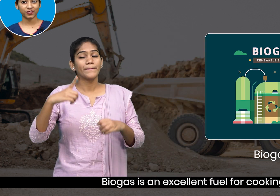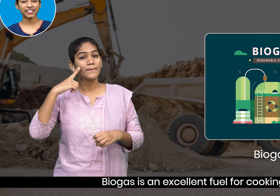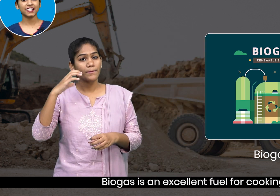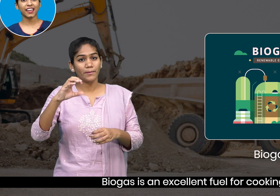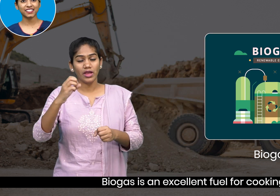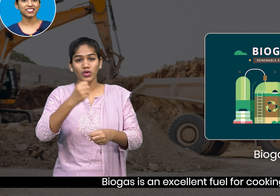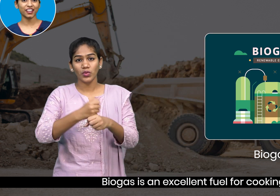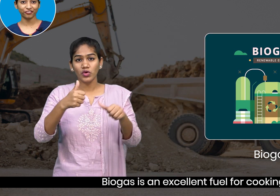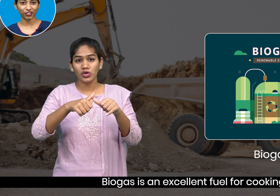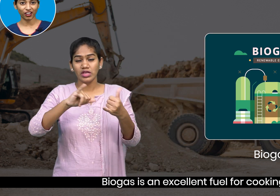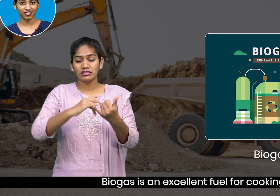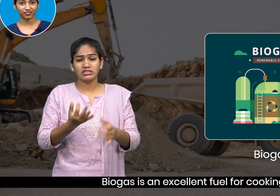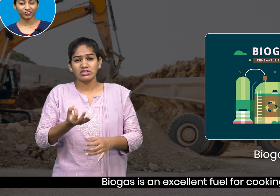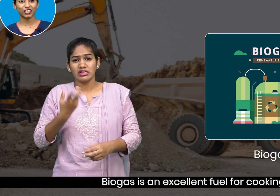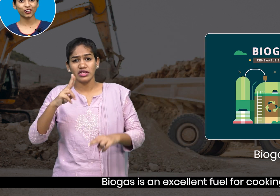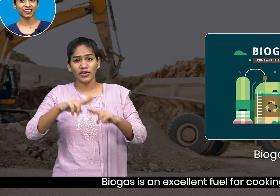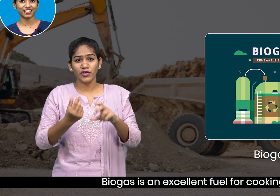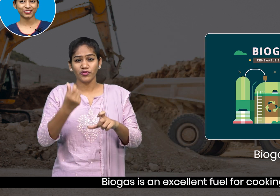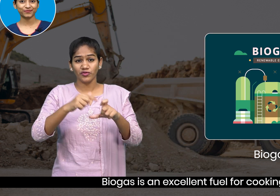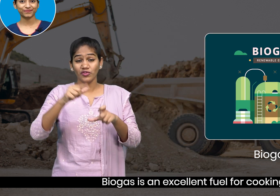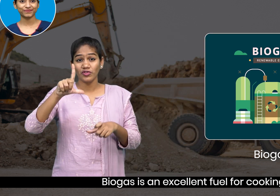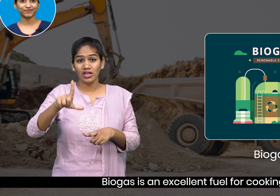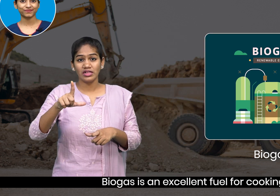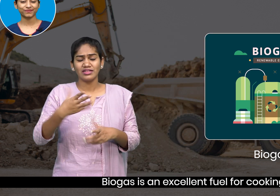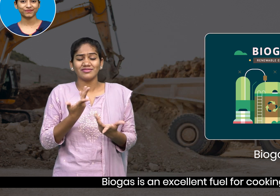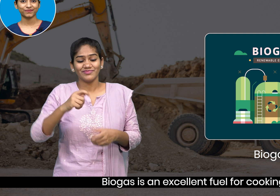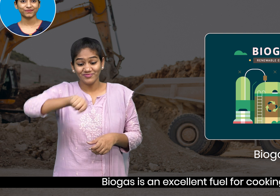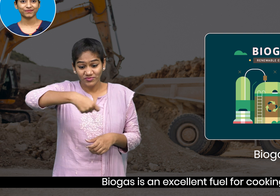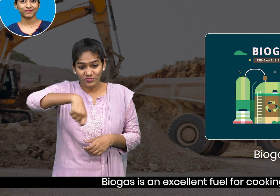Biogas is an excellent fuel for cooking